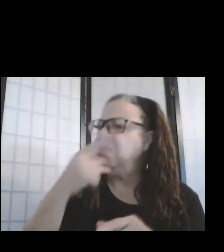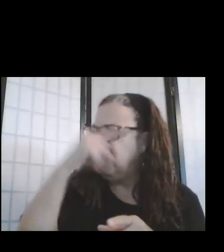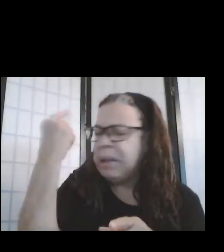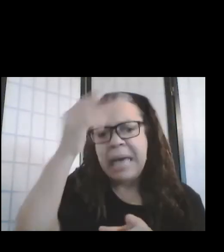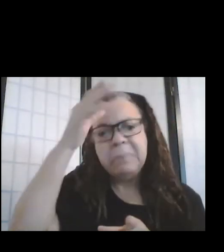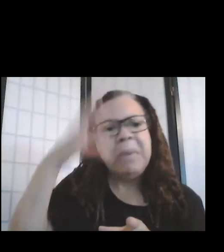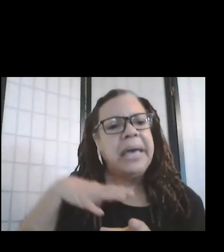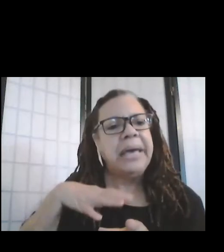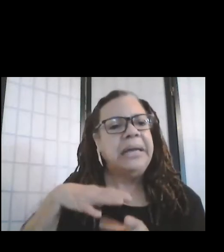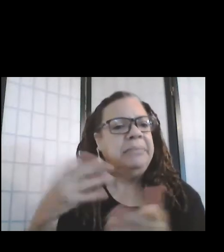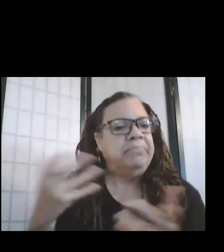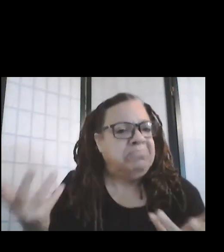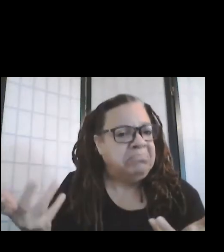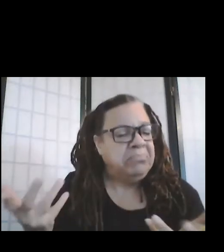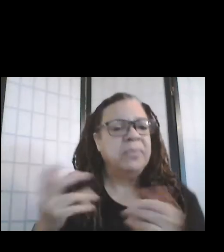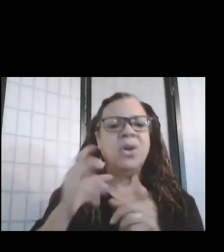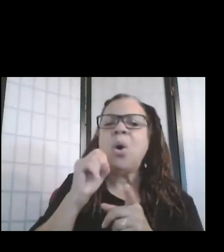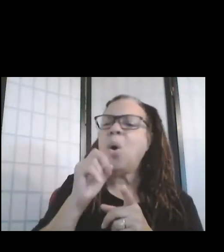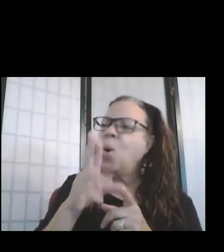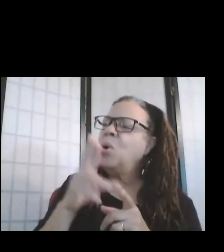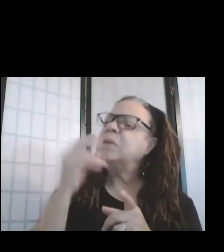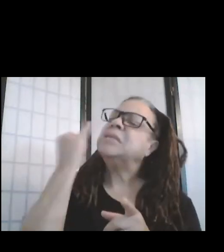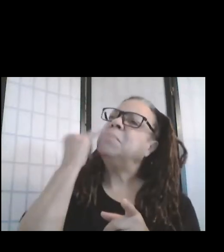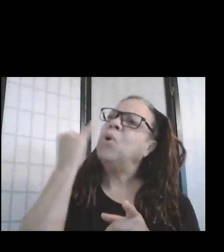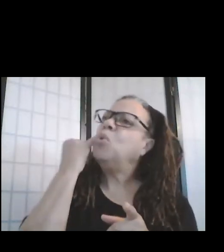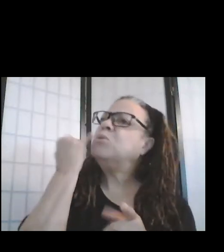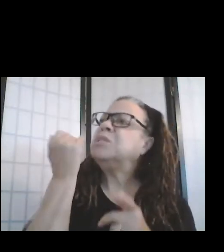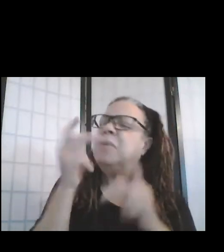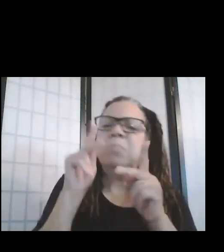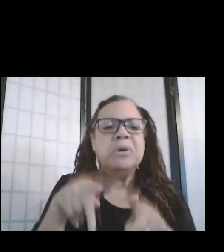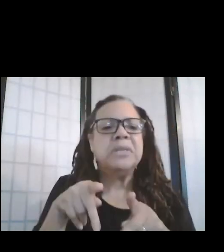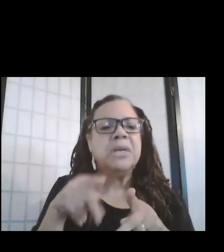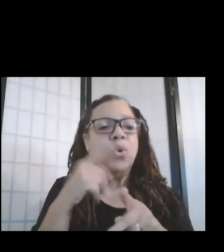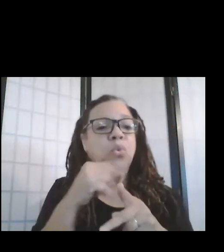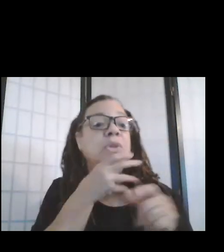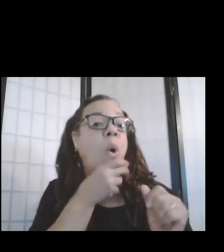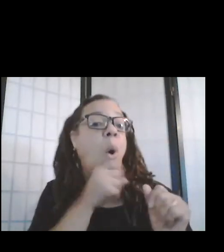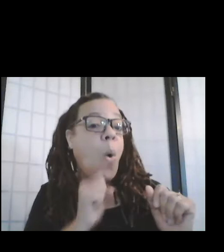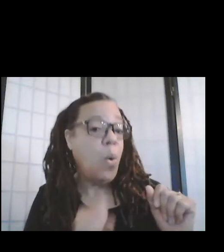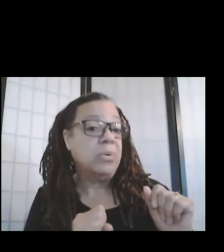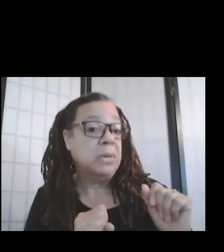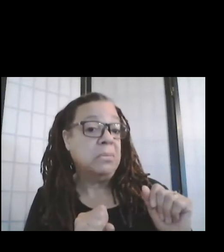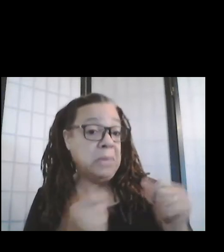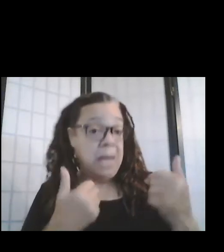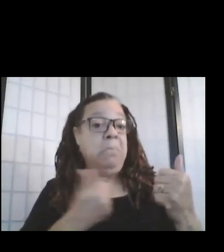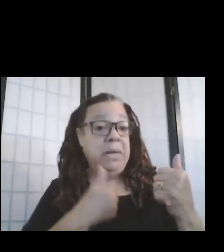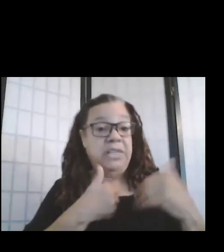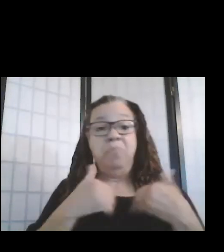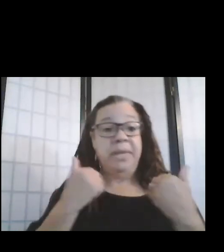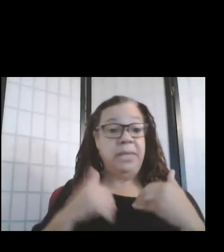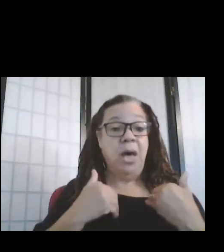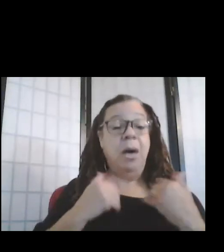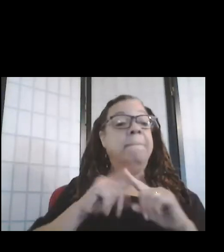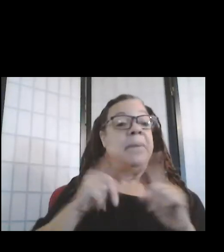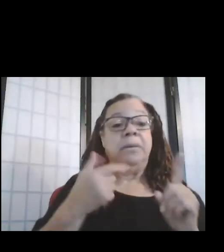who is a person of color? Or what if I want to tell a story about a person who's very old? I've been young in my life,